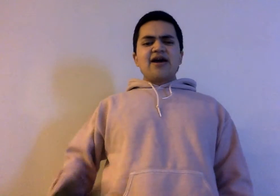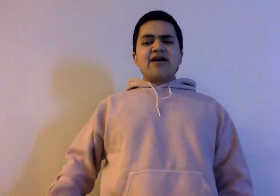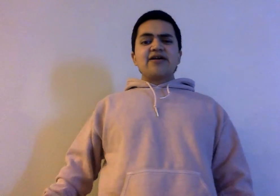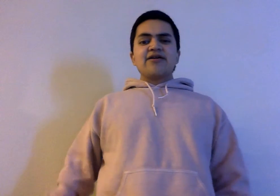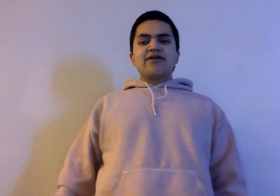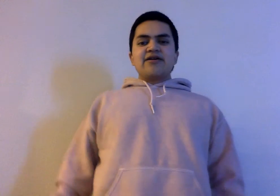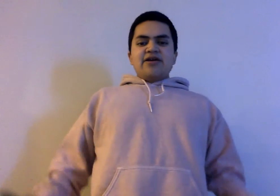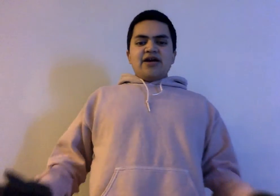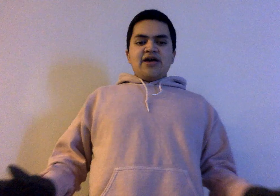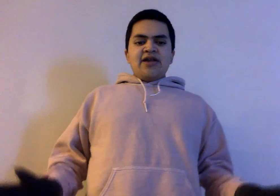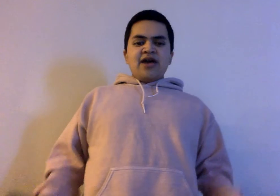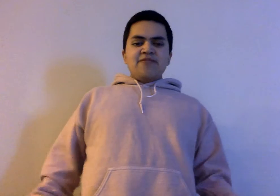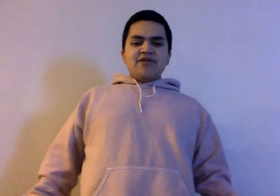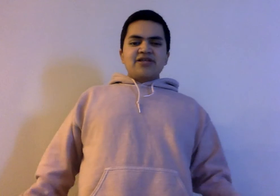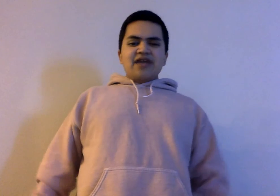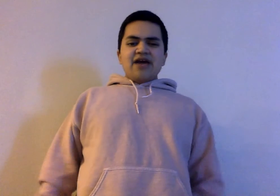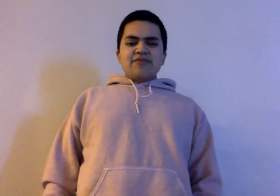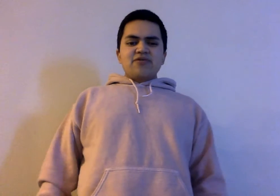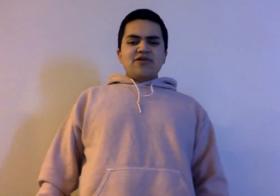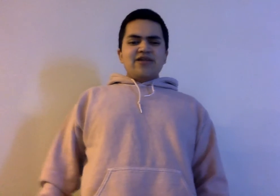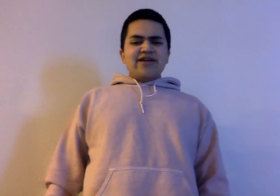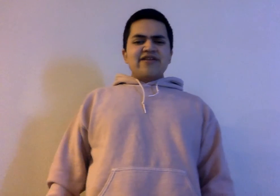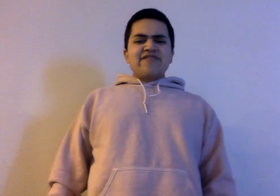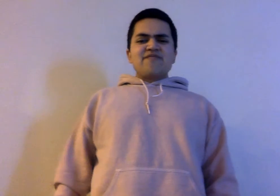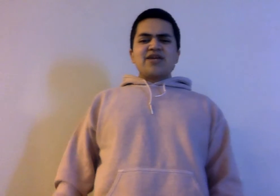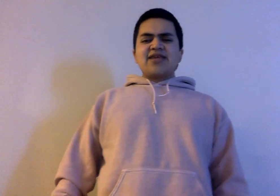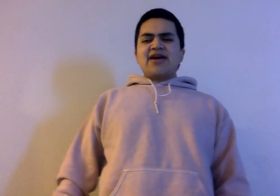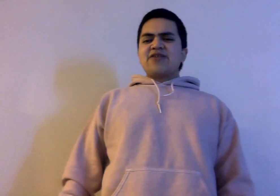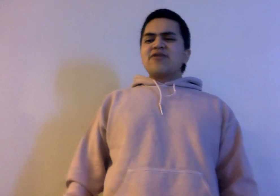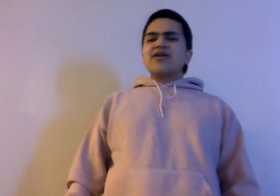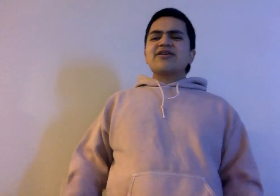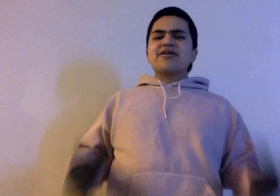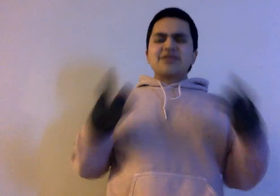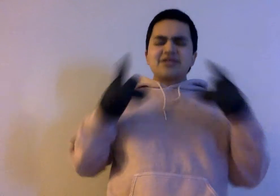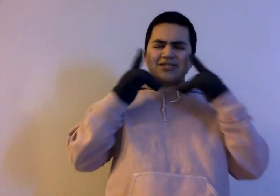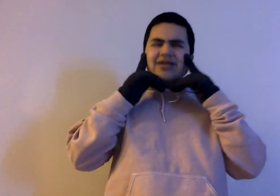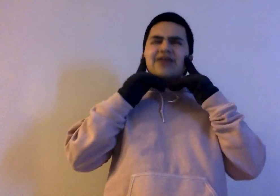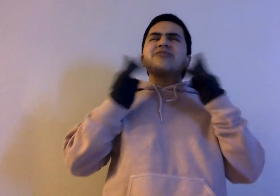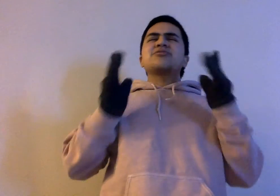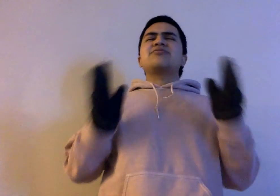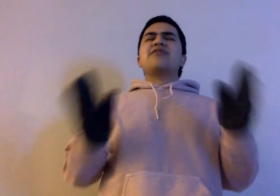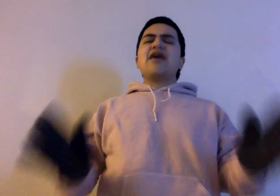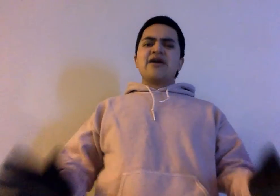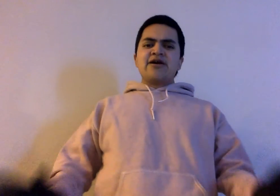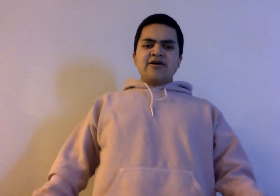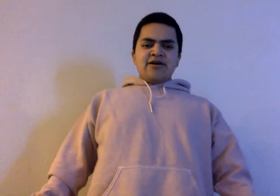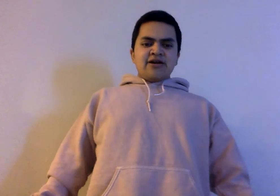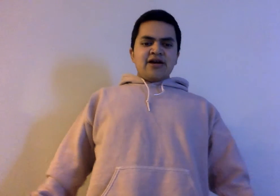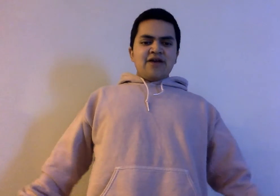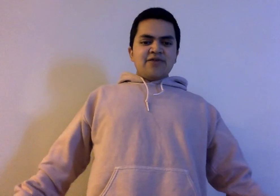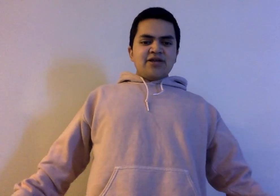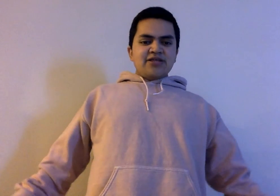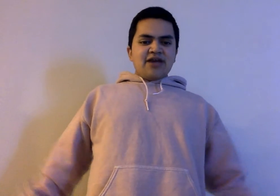cry. And every time you leave me, the quicker these tears dry. And every time